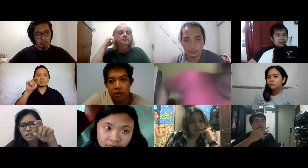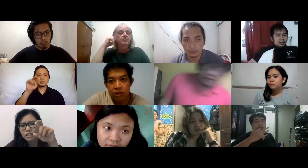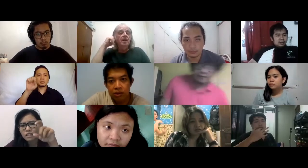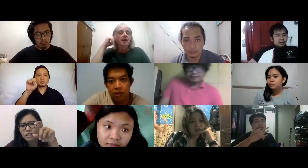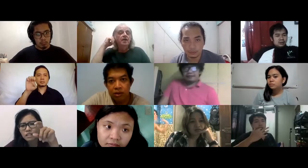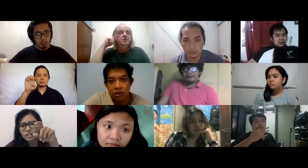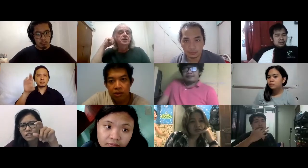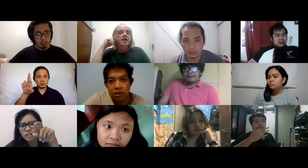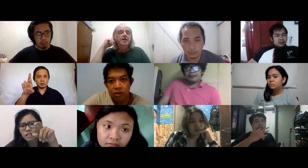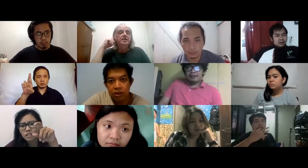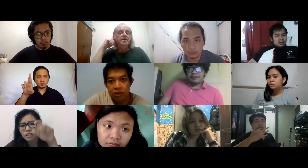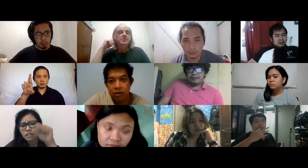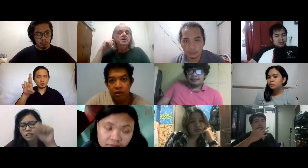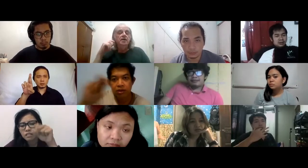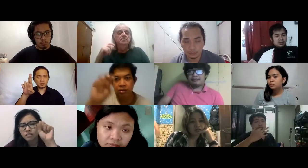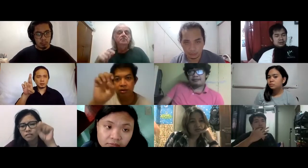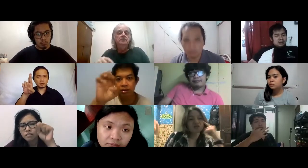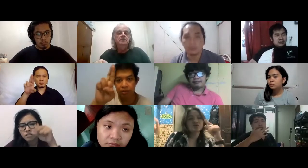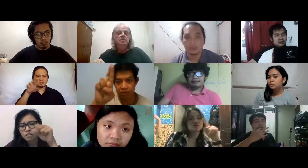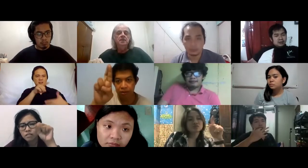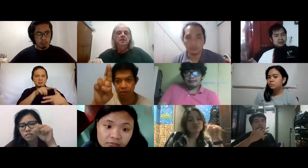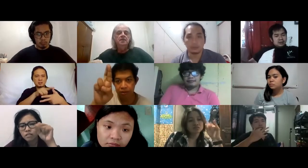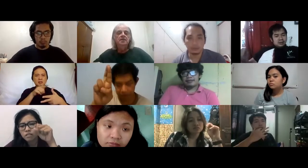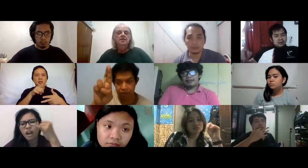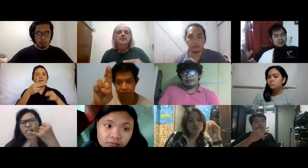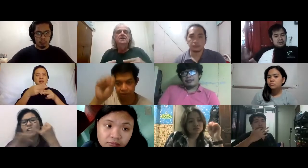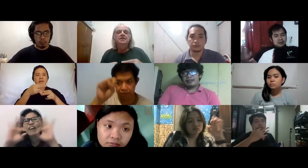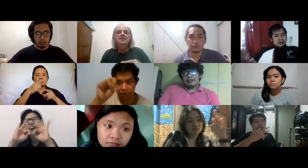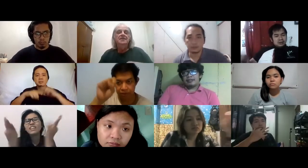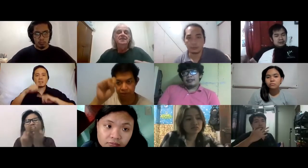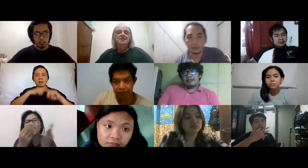Zinser. She had a name sign,